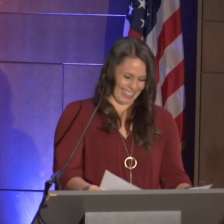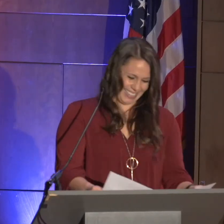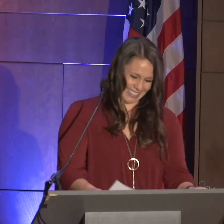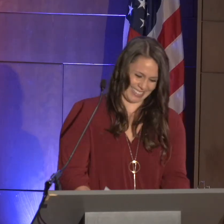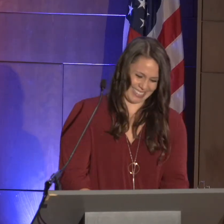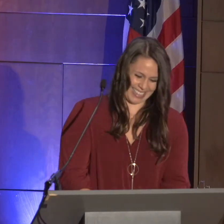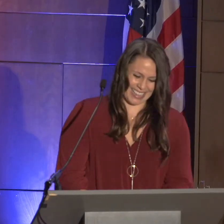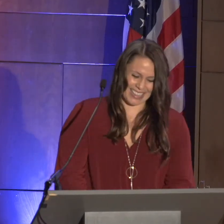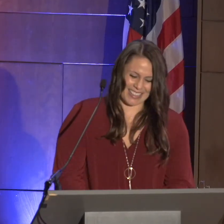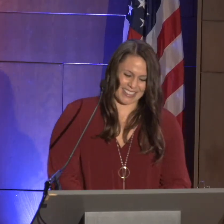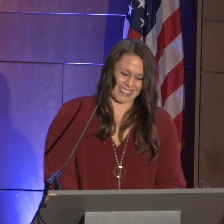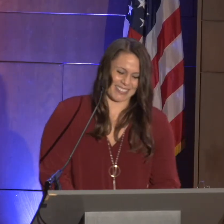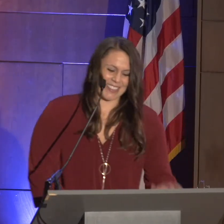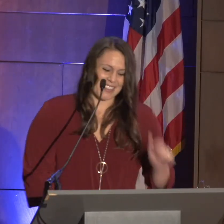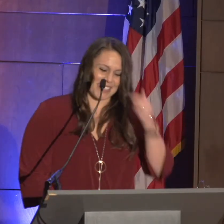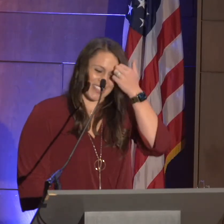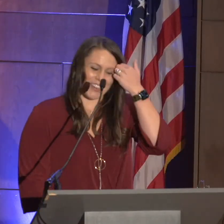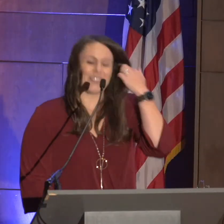okay?